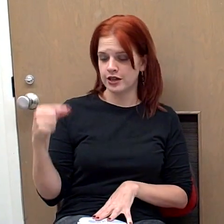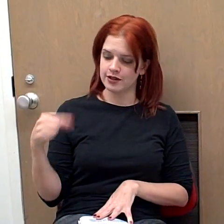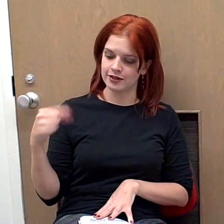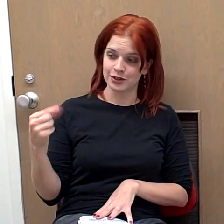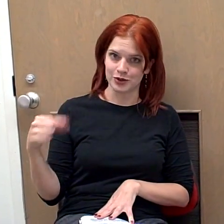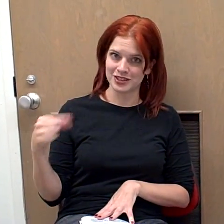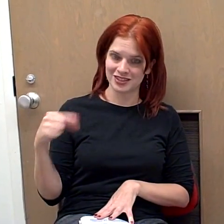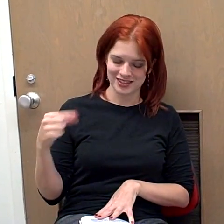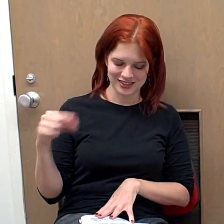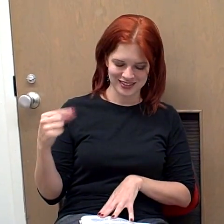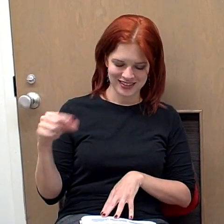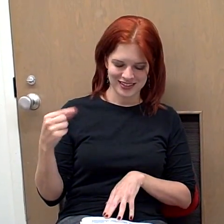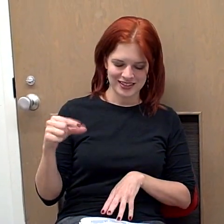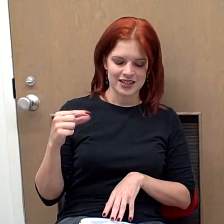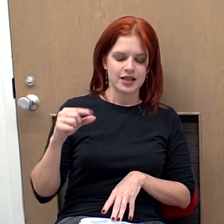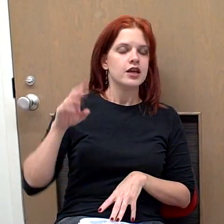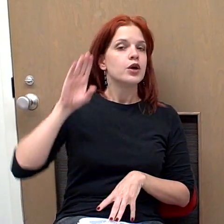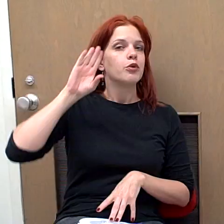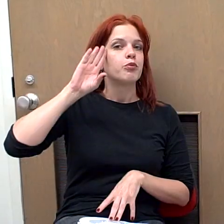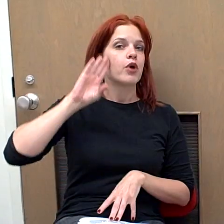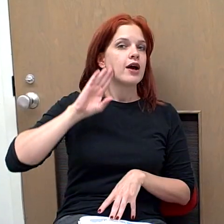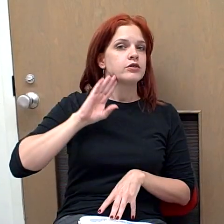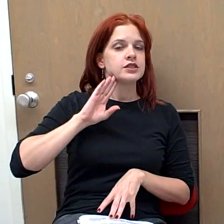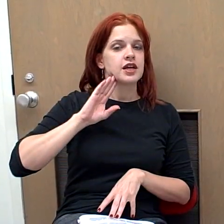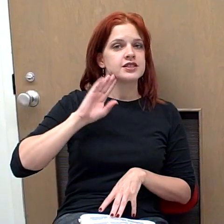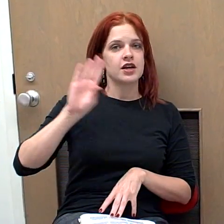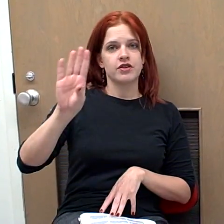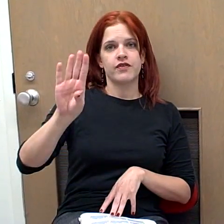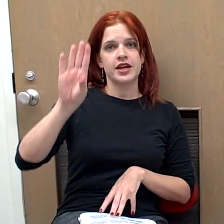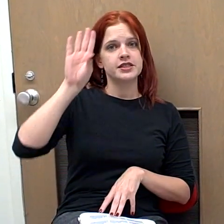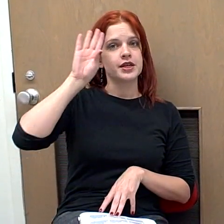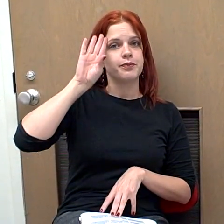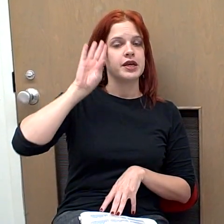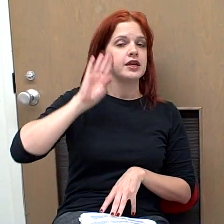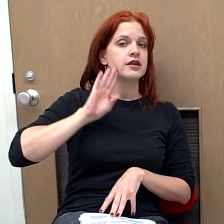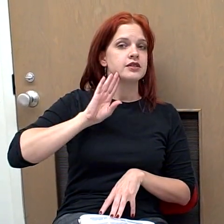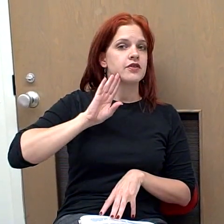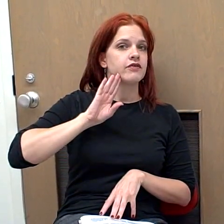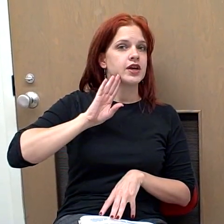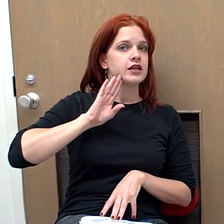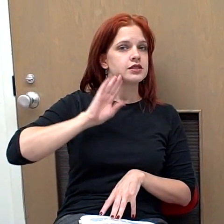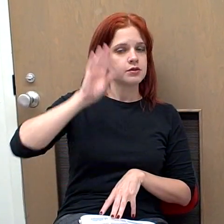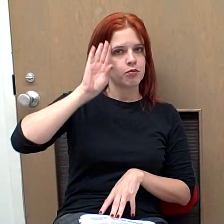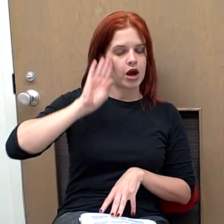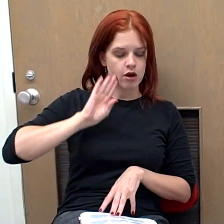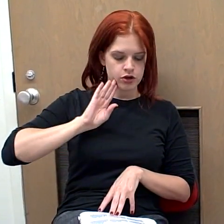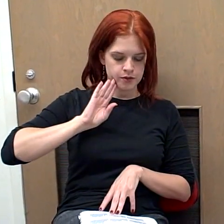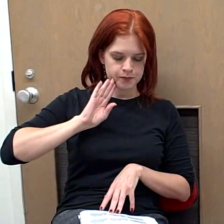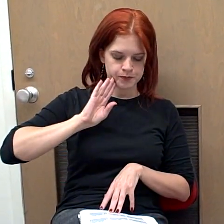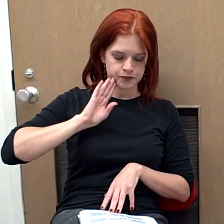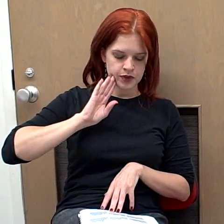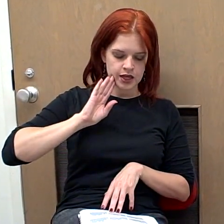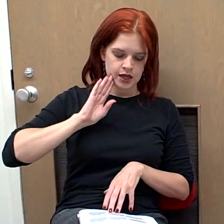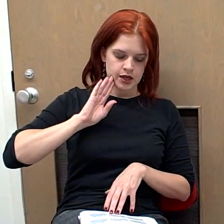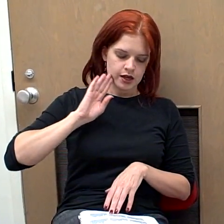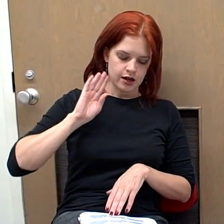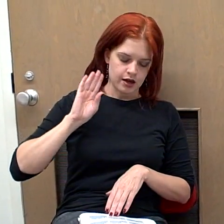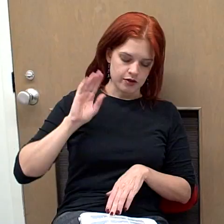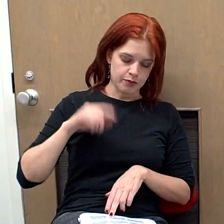and it twists. Brown slides down the face, a B down the face, brown. The book